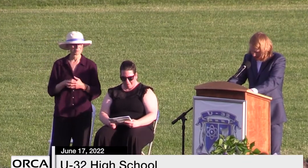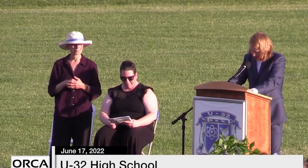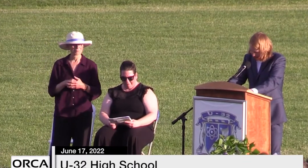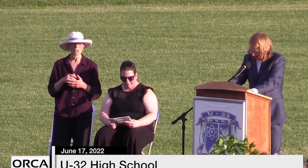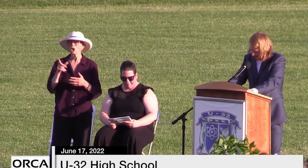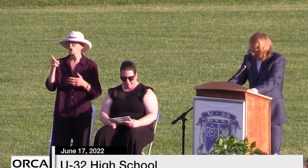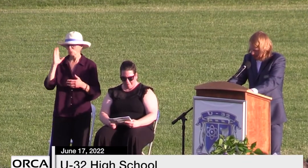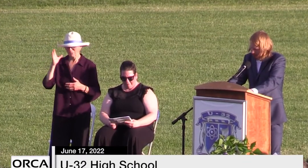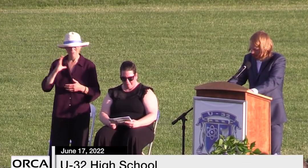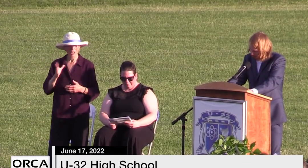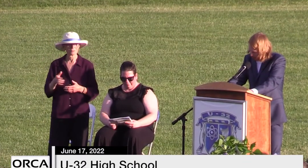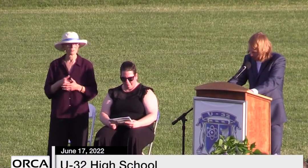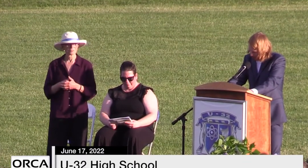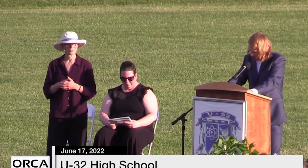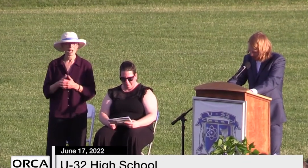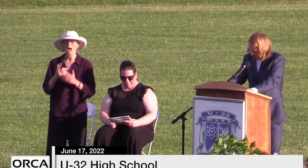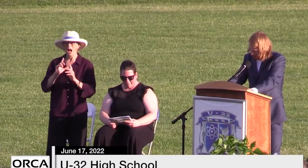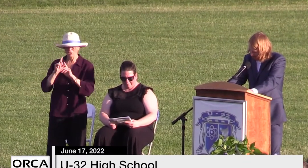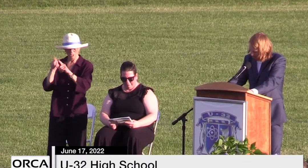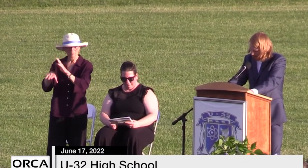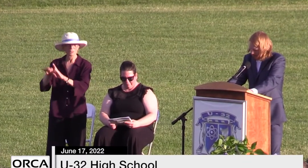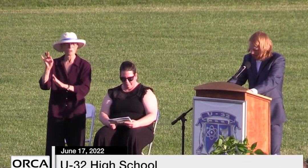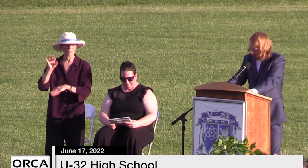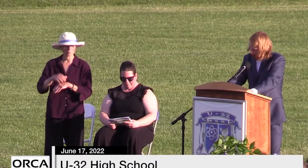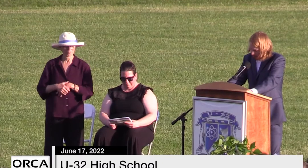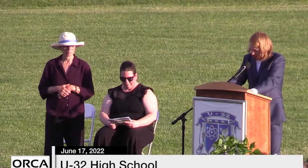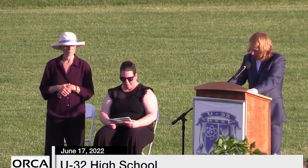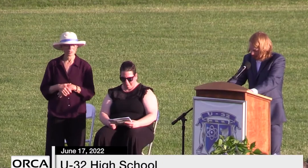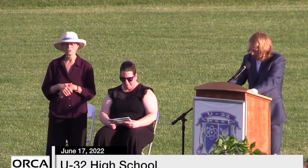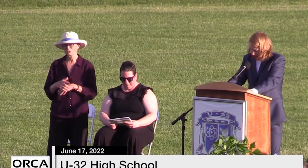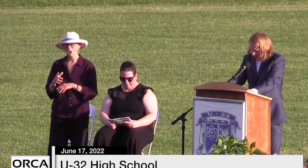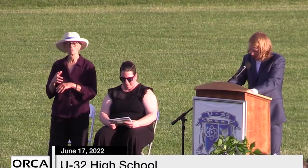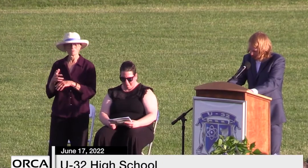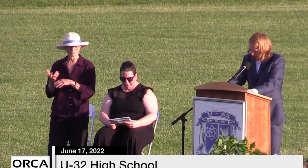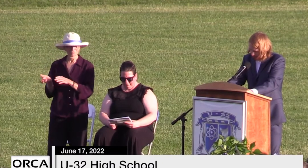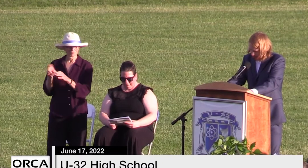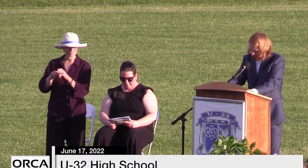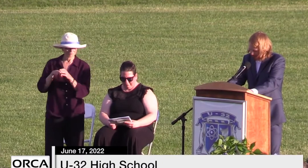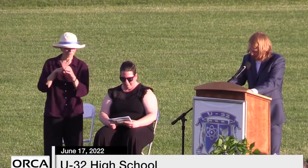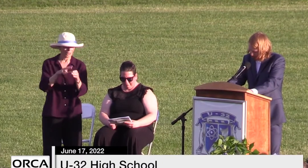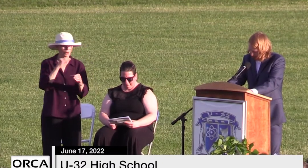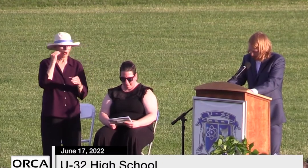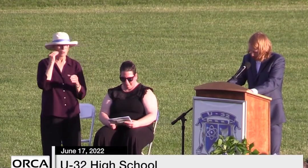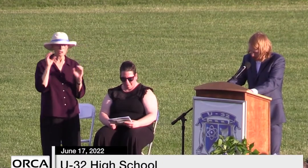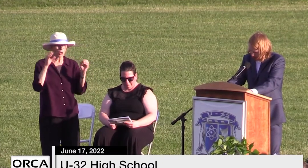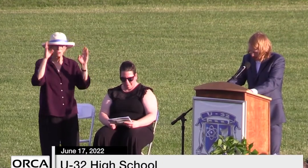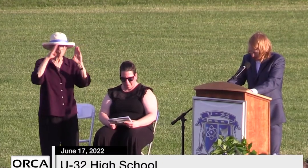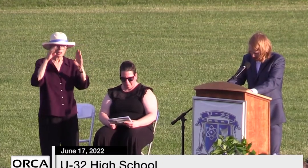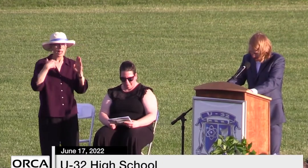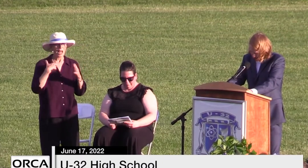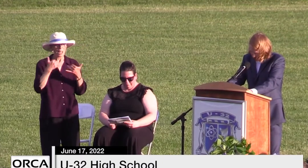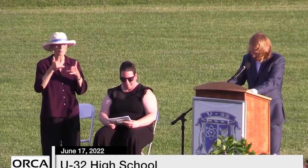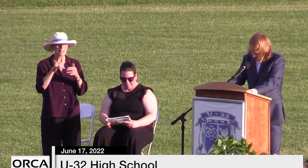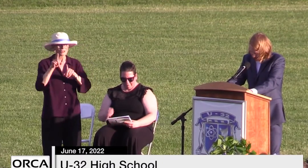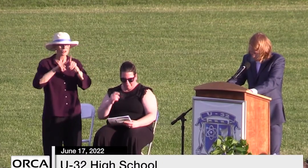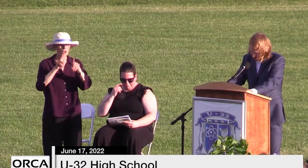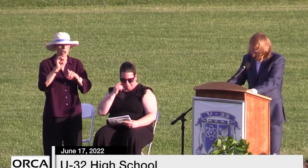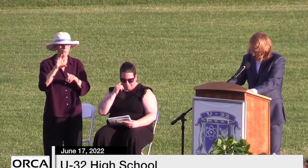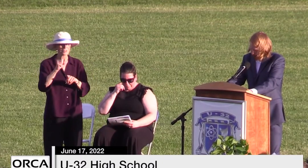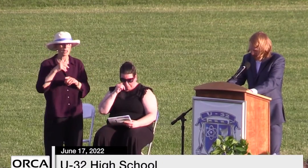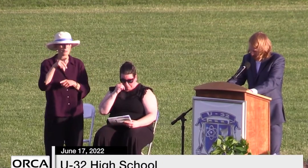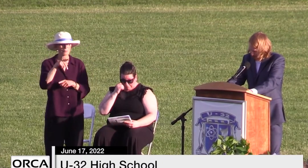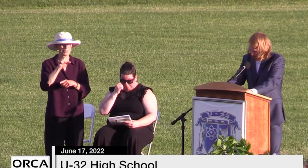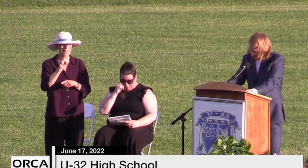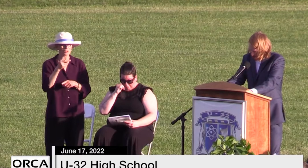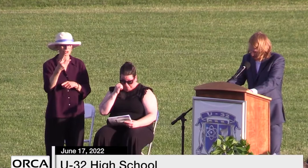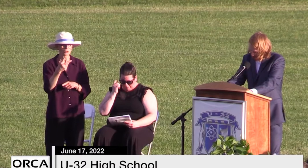will be fine. Let me pick you up." I went home. No trouble. I got to play Star Wars Battlefront on my PS2.